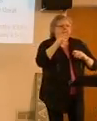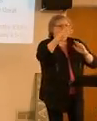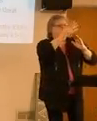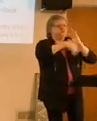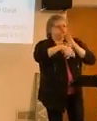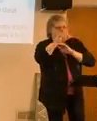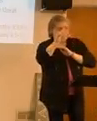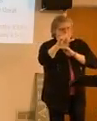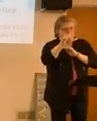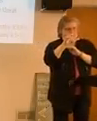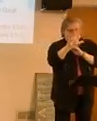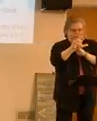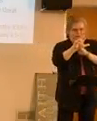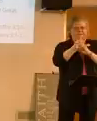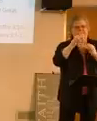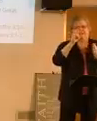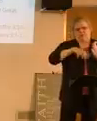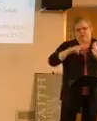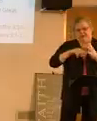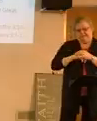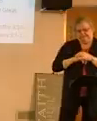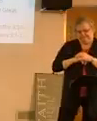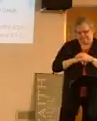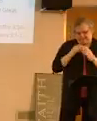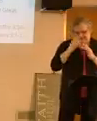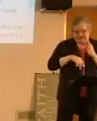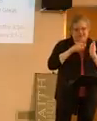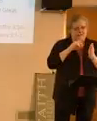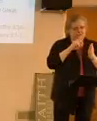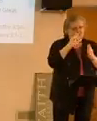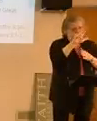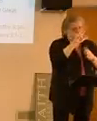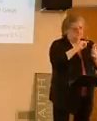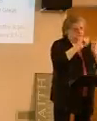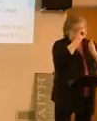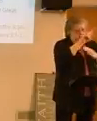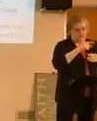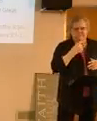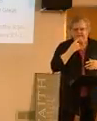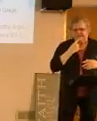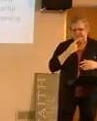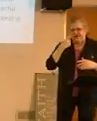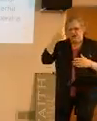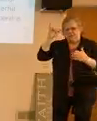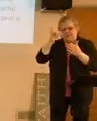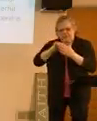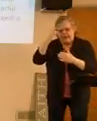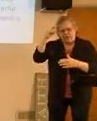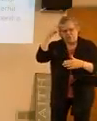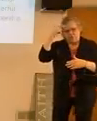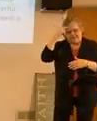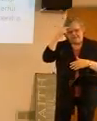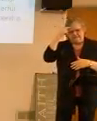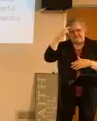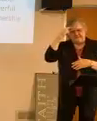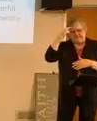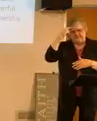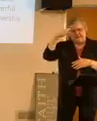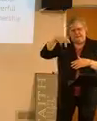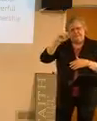follow along? And as I begin reading, chapter 3, verse 1, "For this reason,